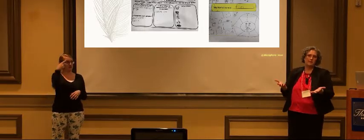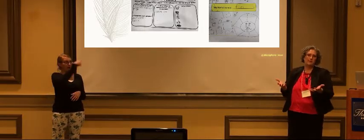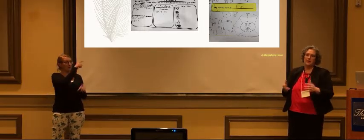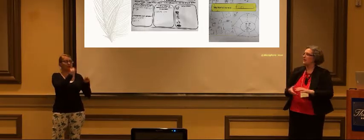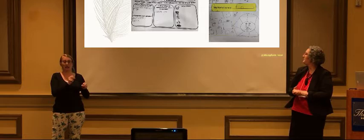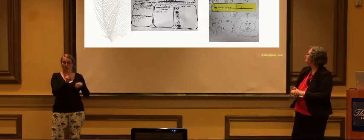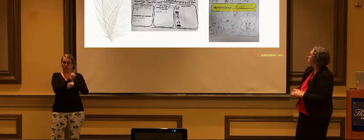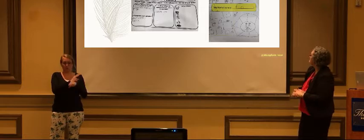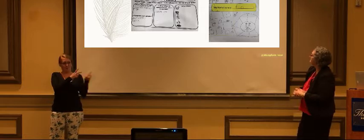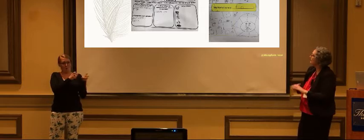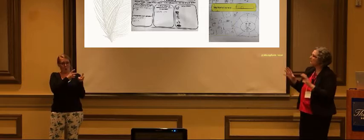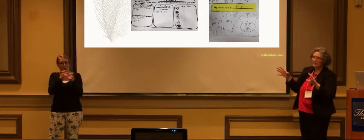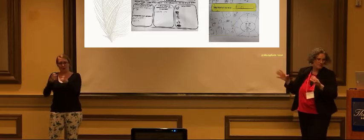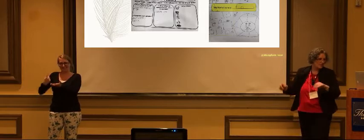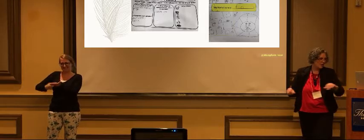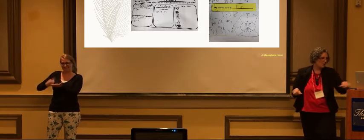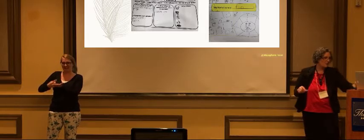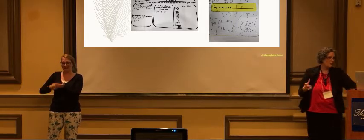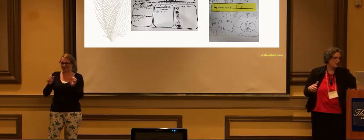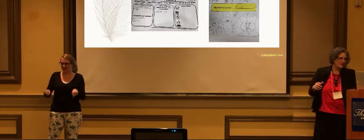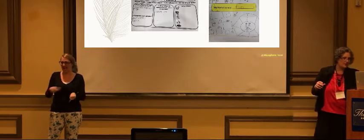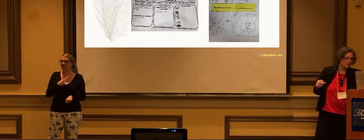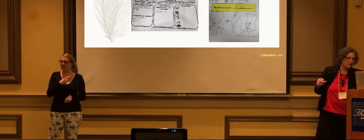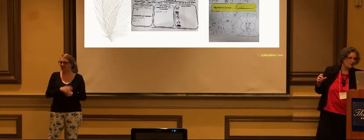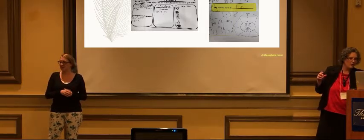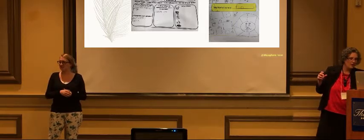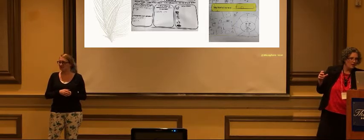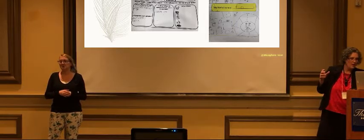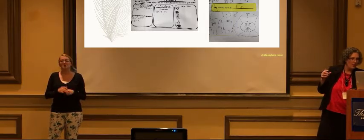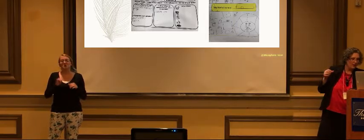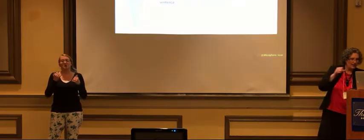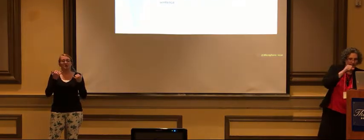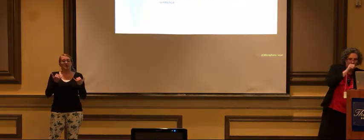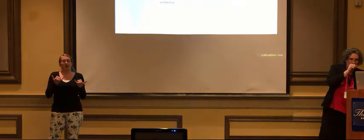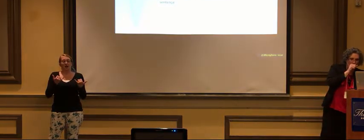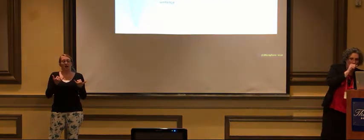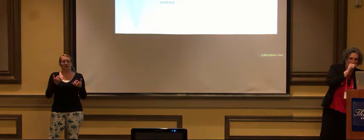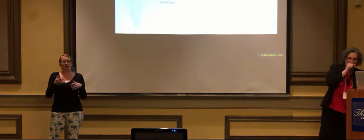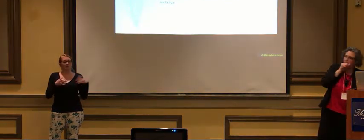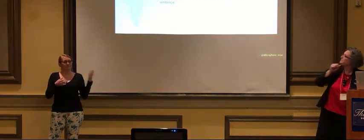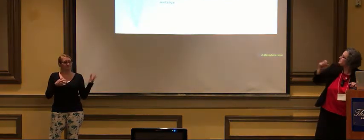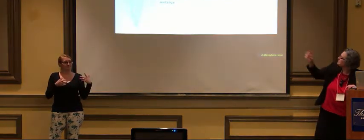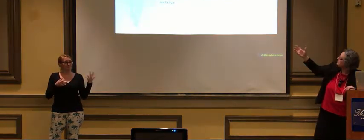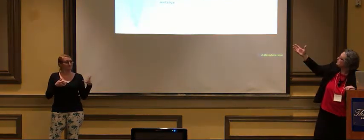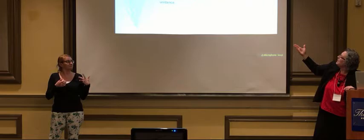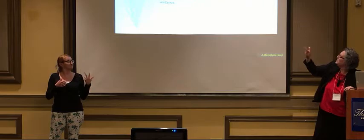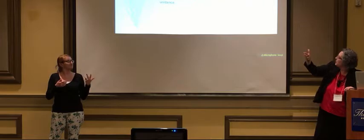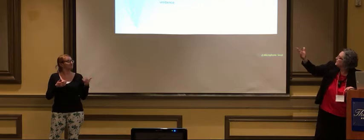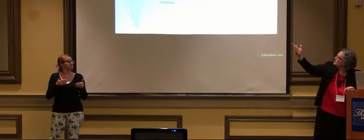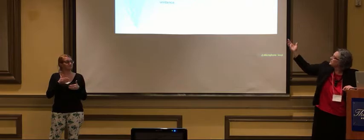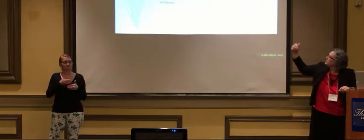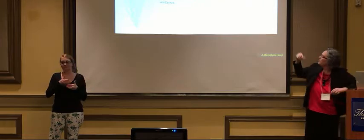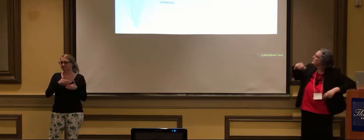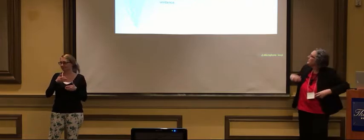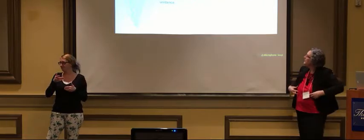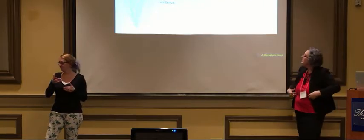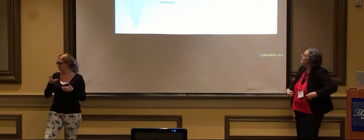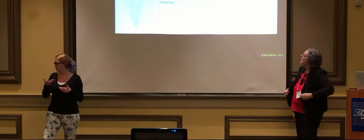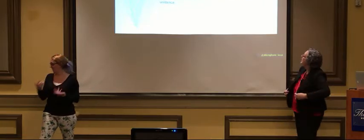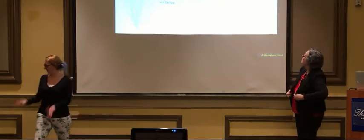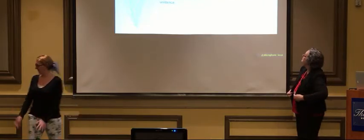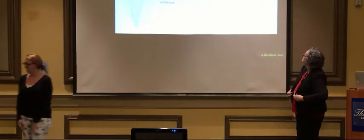you're discussing with that kid. So, which brings us to our next, I'm sorry, this is